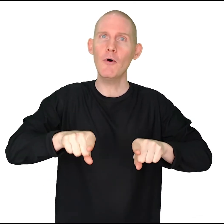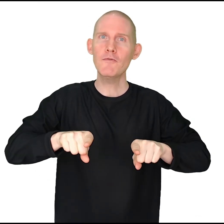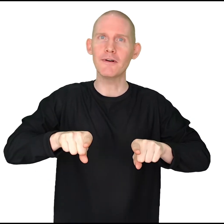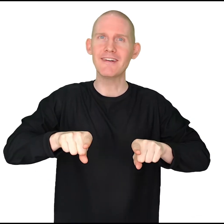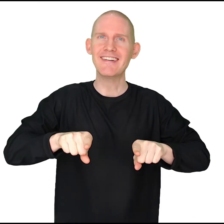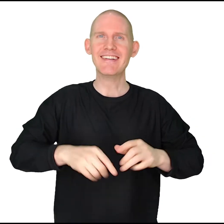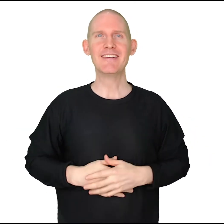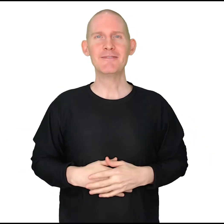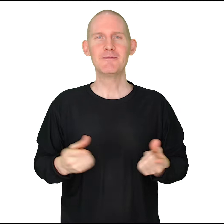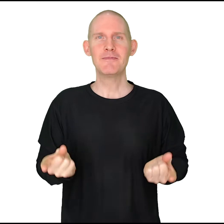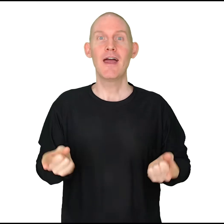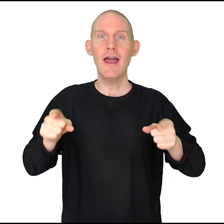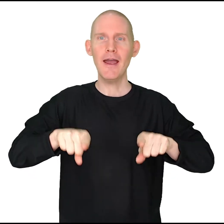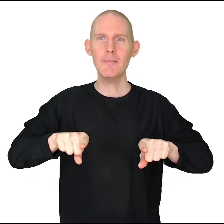over. Happen.